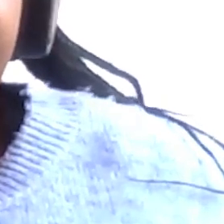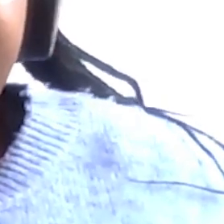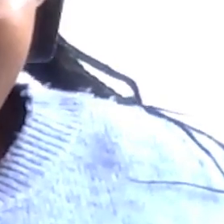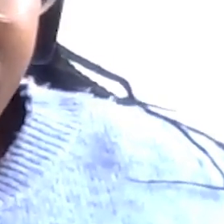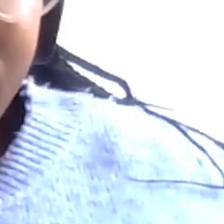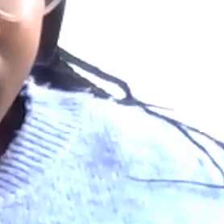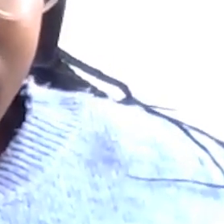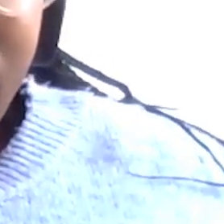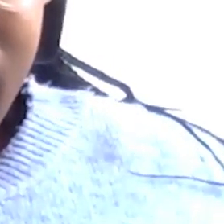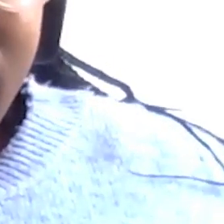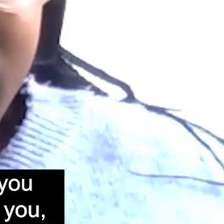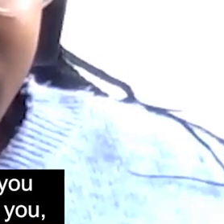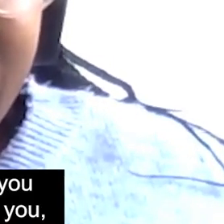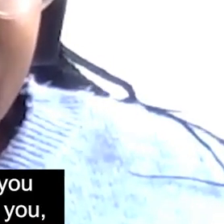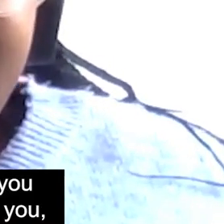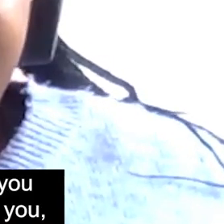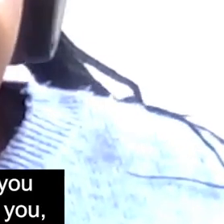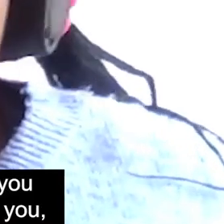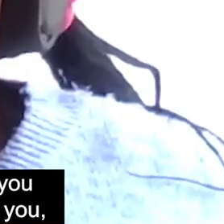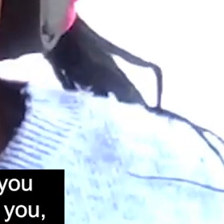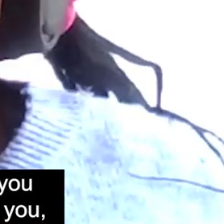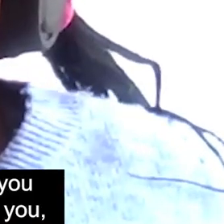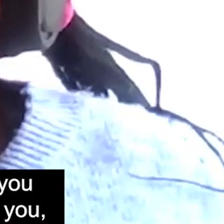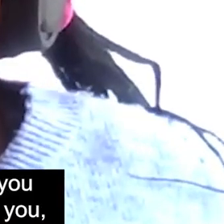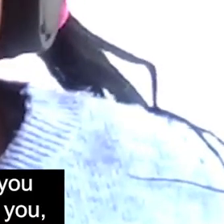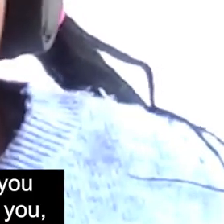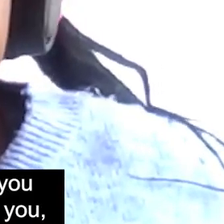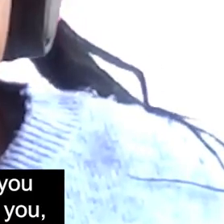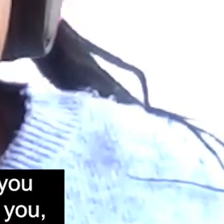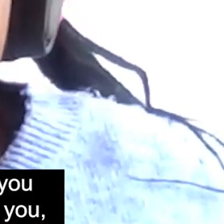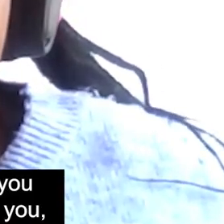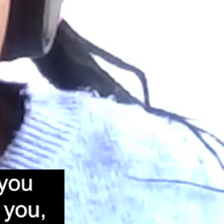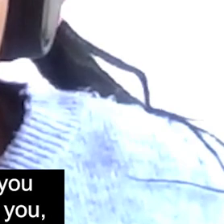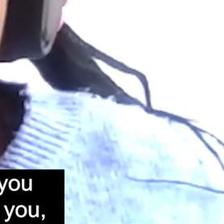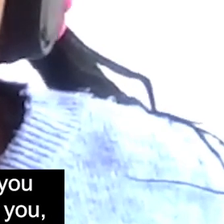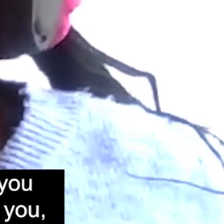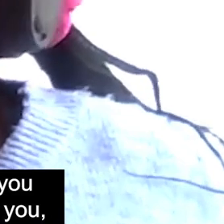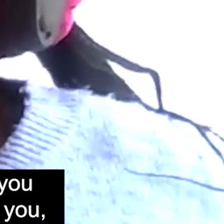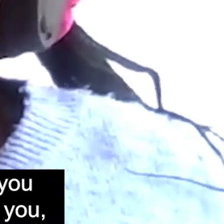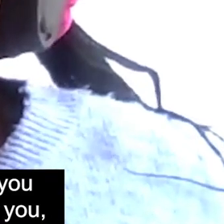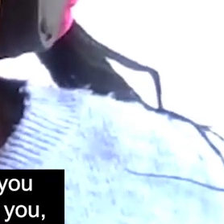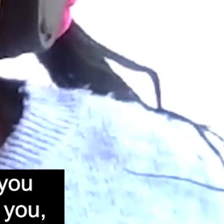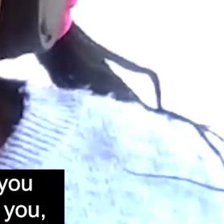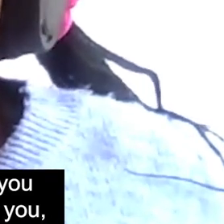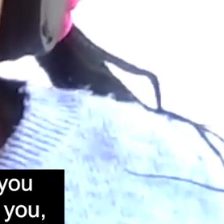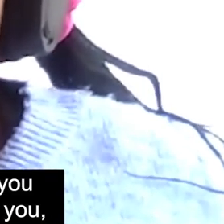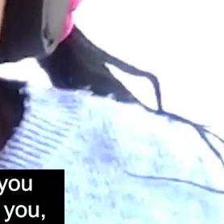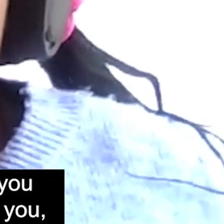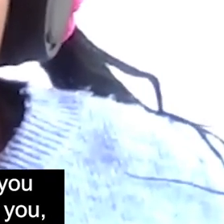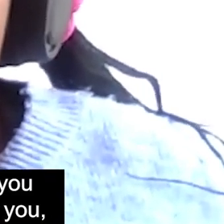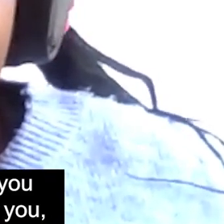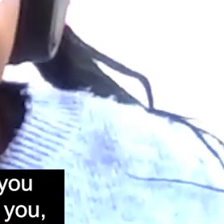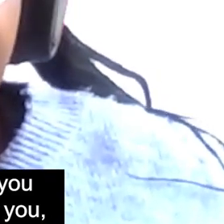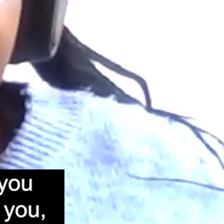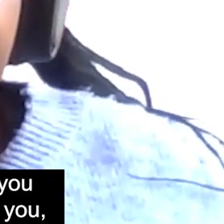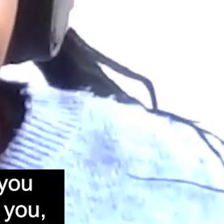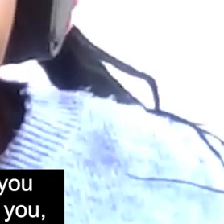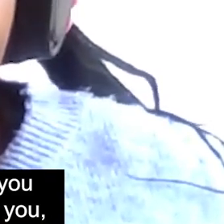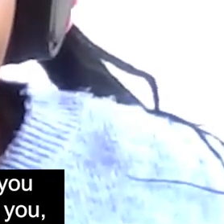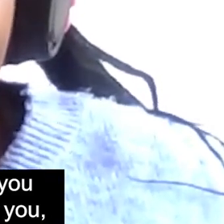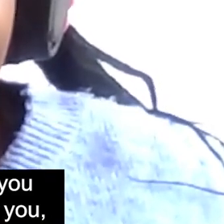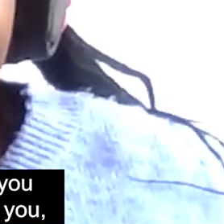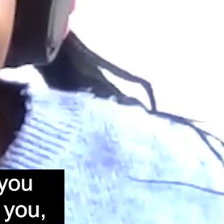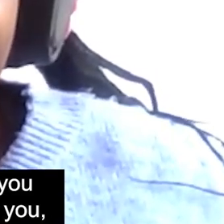are. I and many others will keep fighting for you, so that we get closer to an